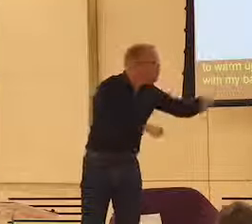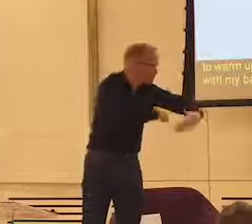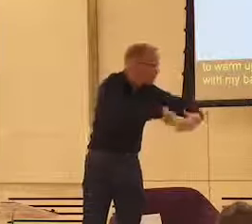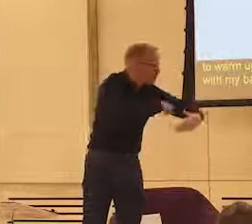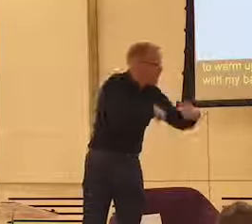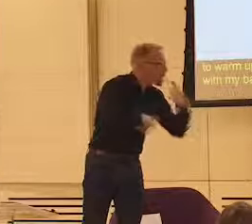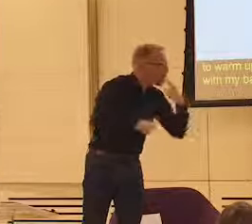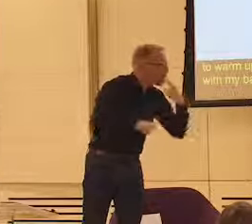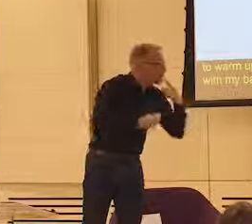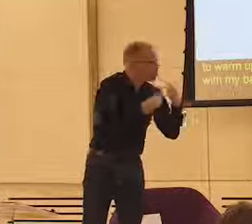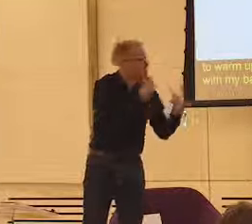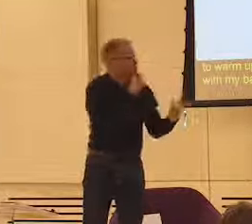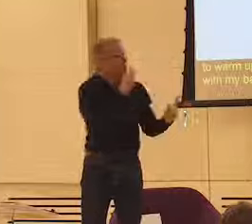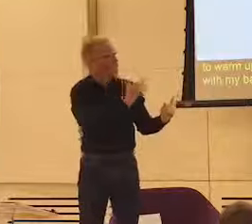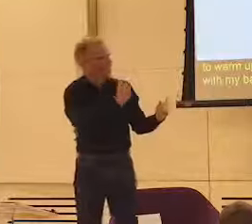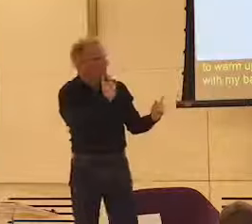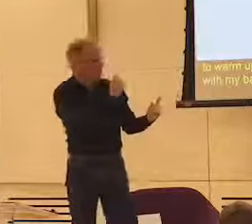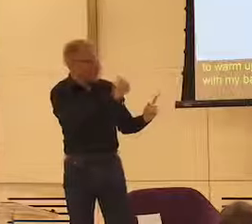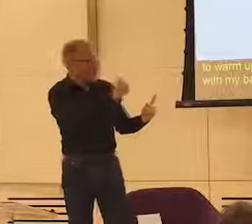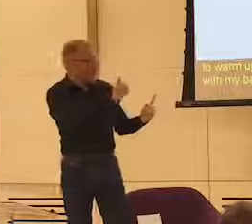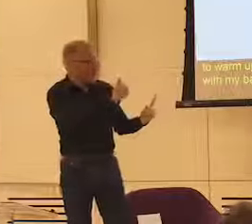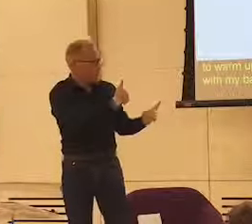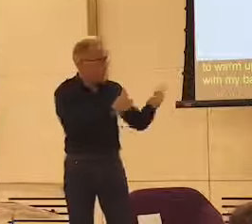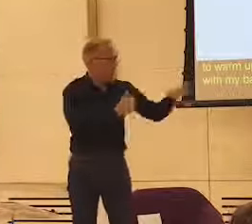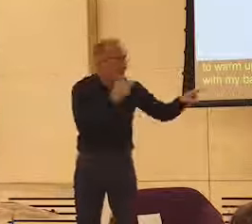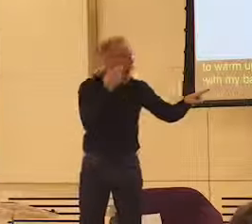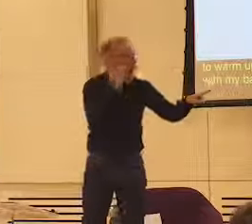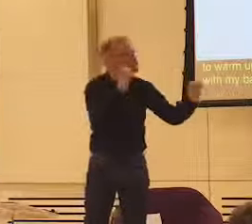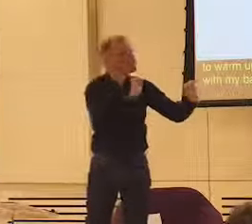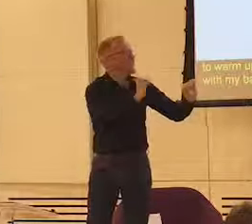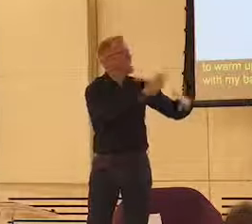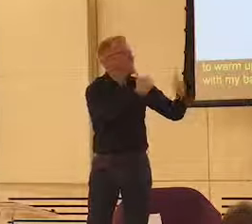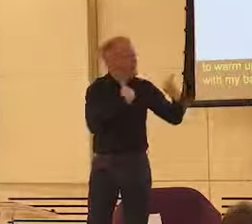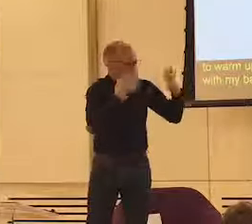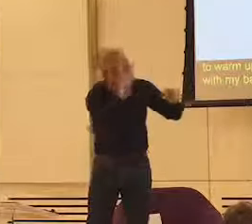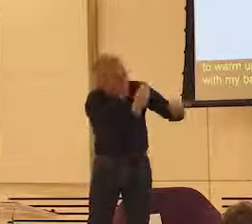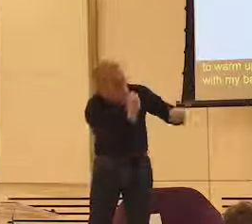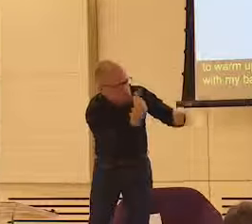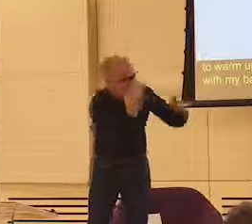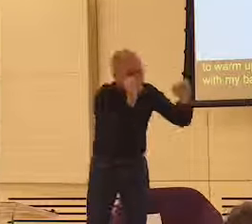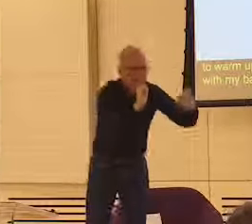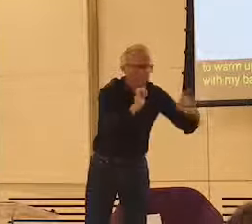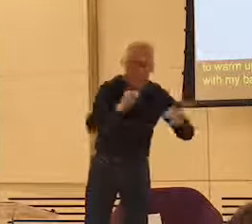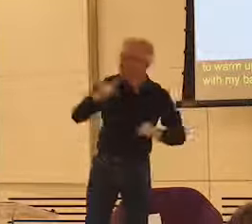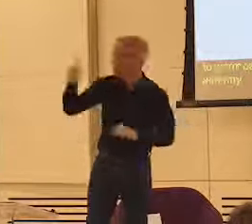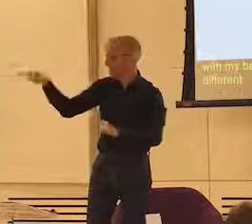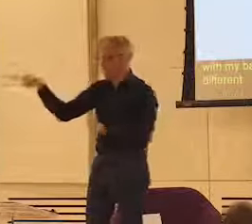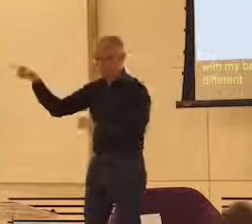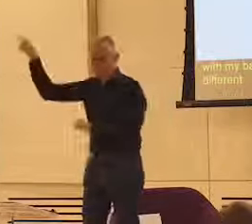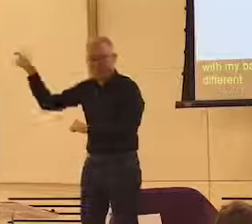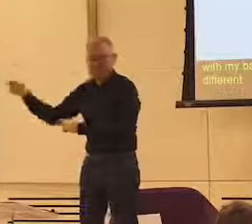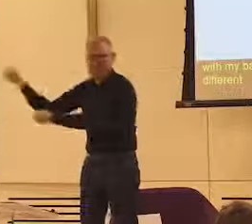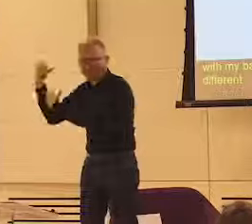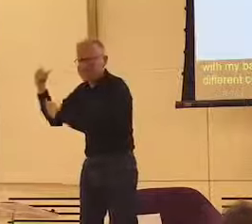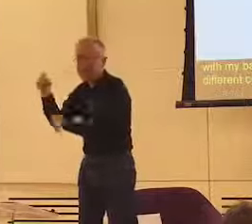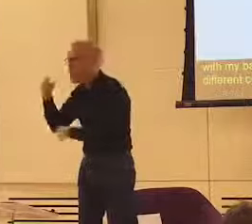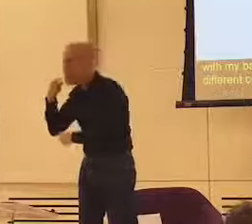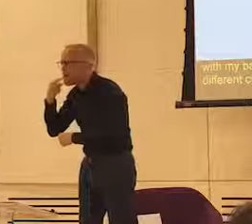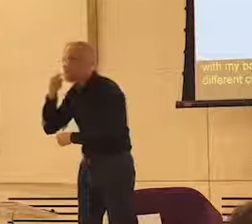and I want to have a taste of different cuisine. Some that I don't know